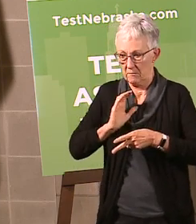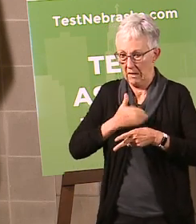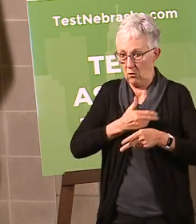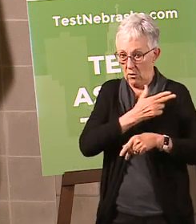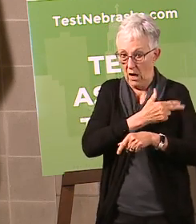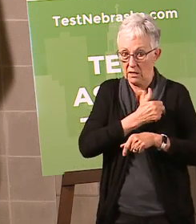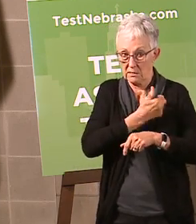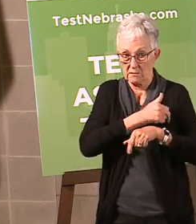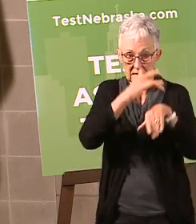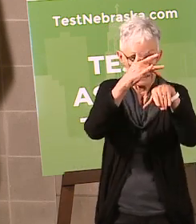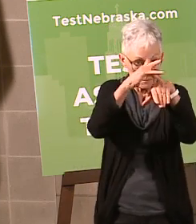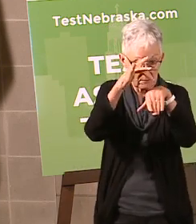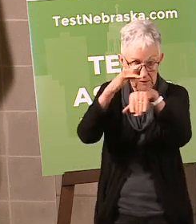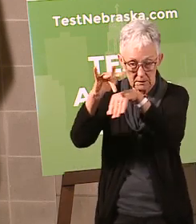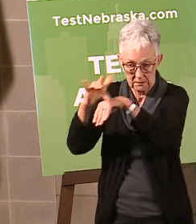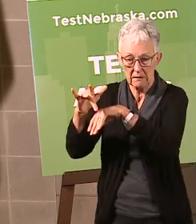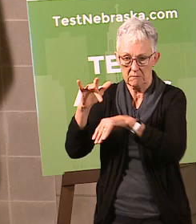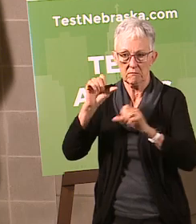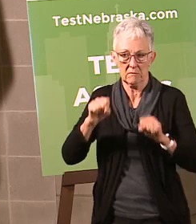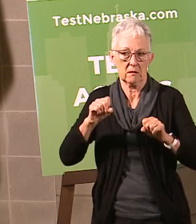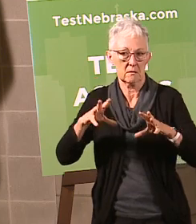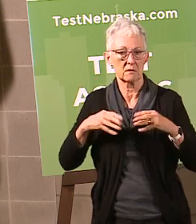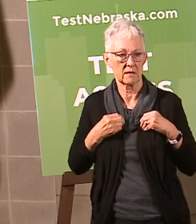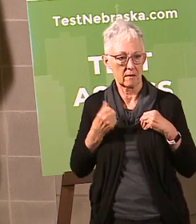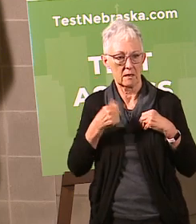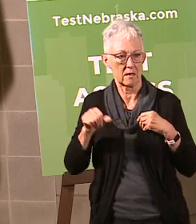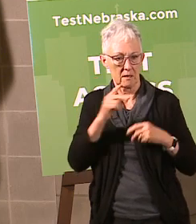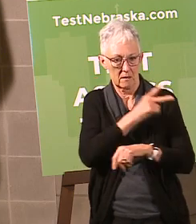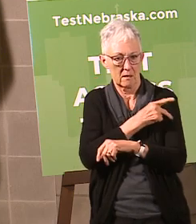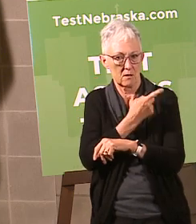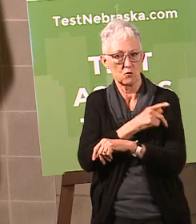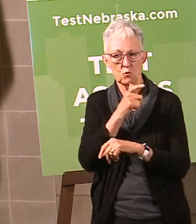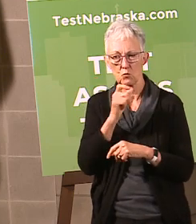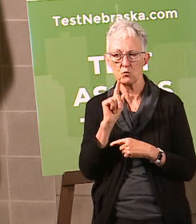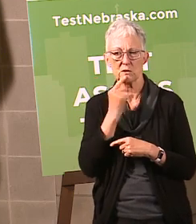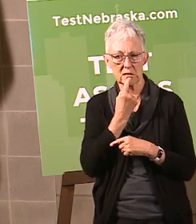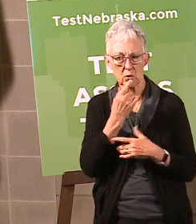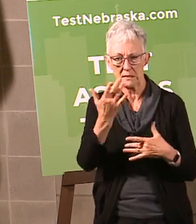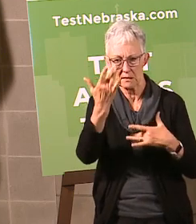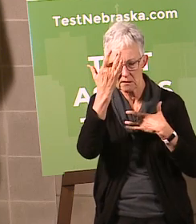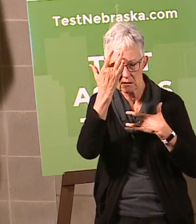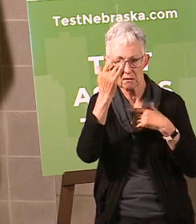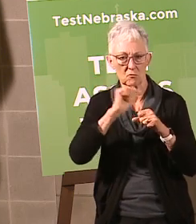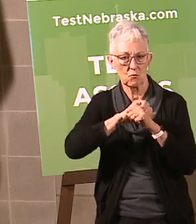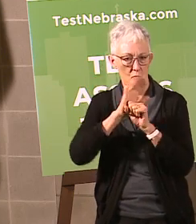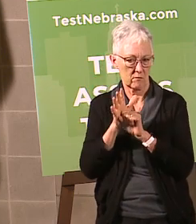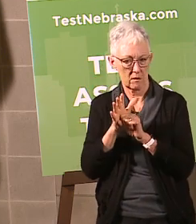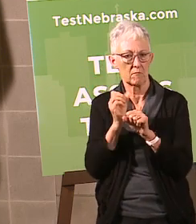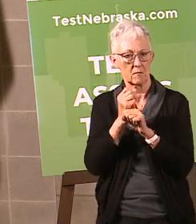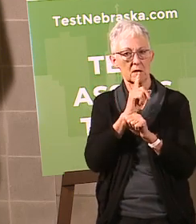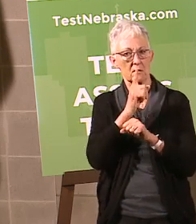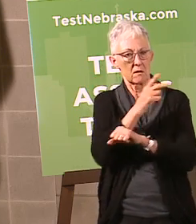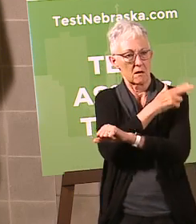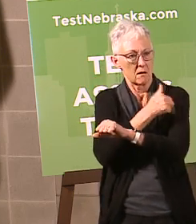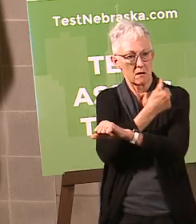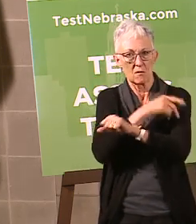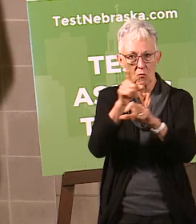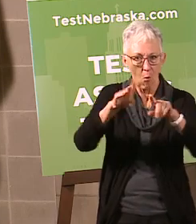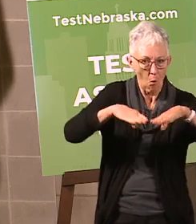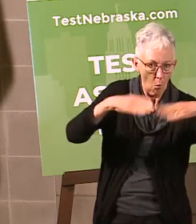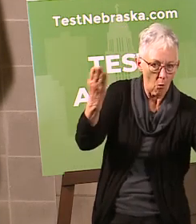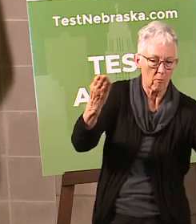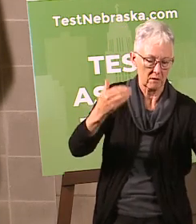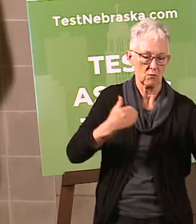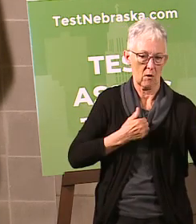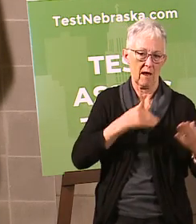loosen these restrictions, we're going to continue to keep that focus on our hospital system to make sure that everybody who needs that hospital bed, that ICU bed, that